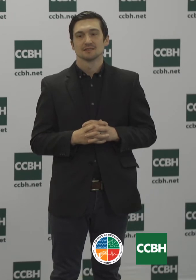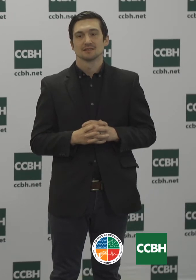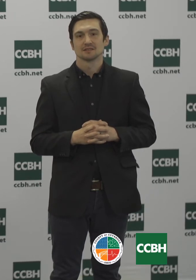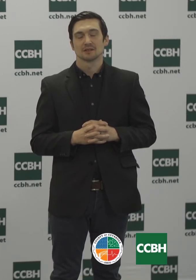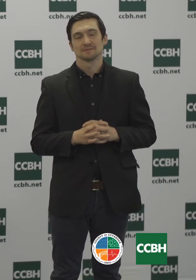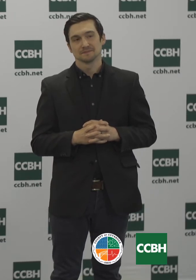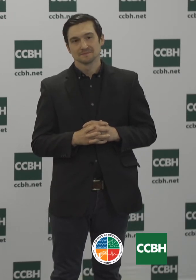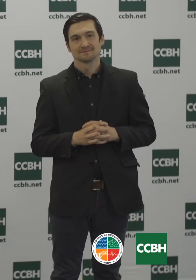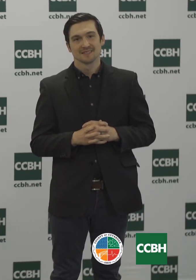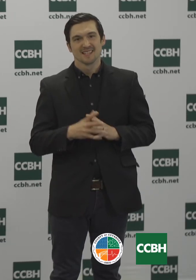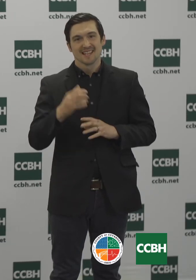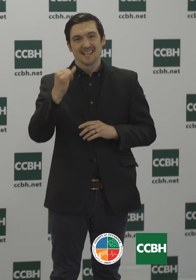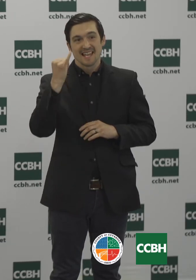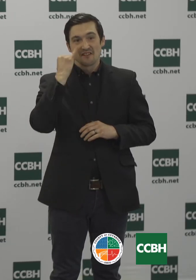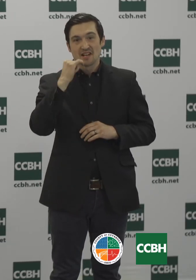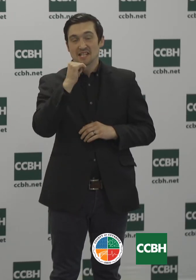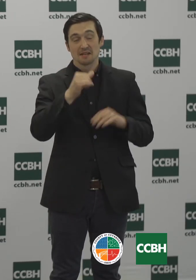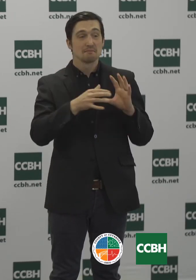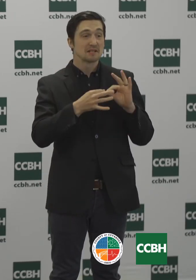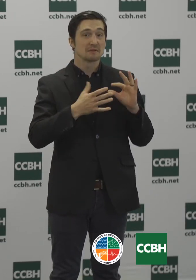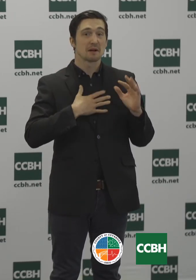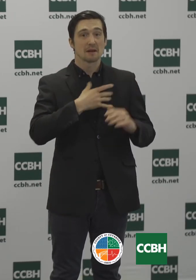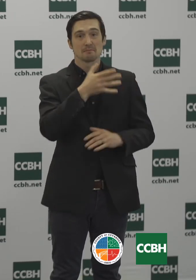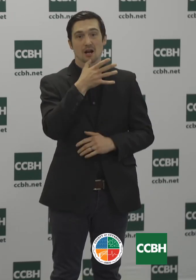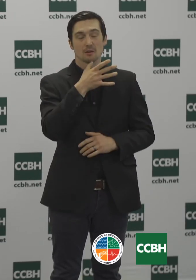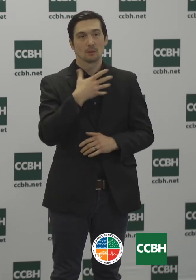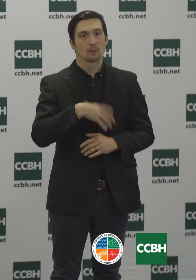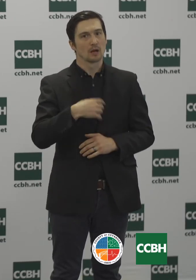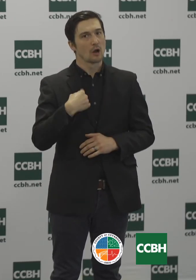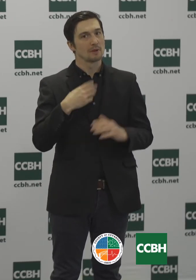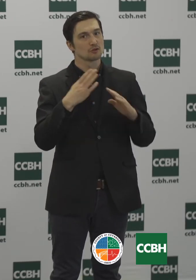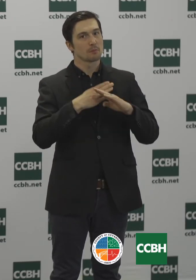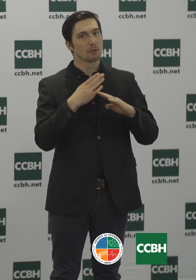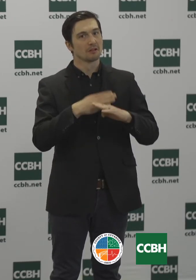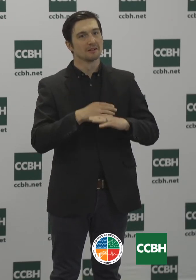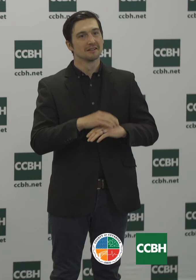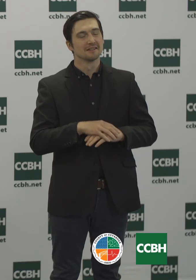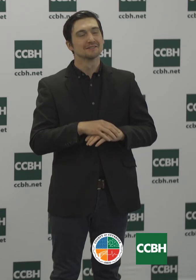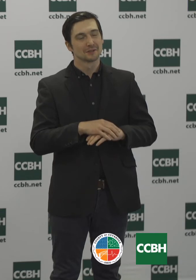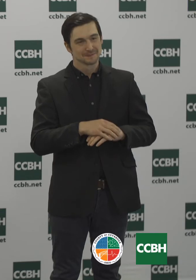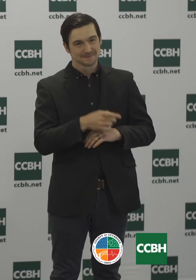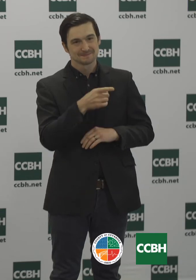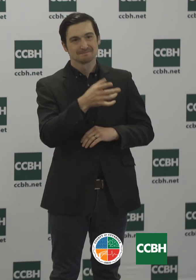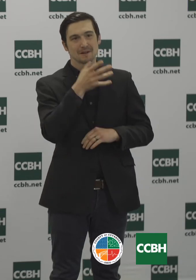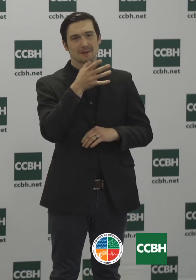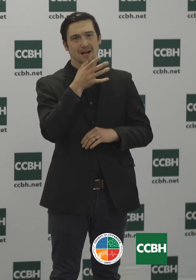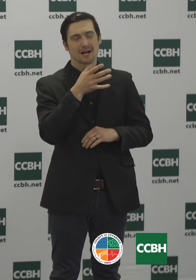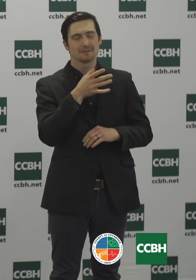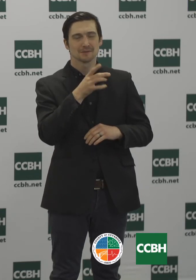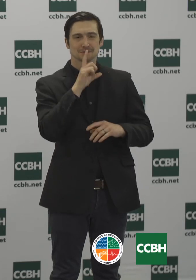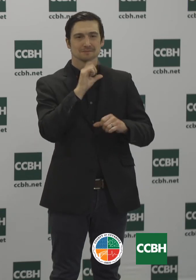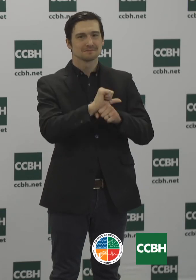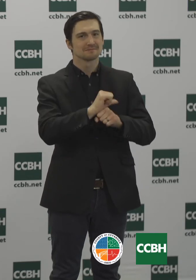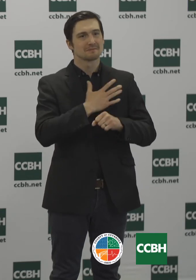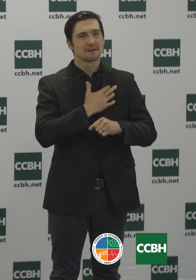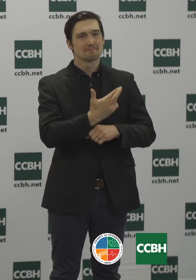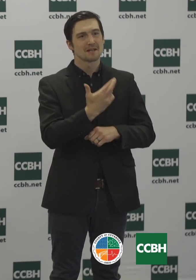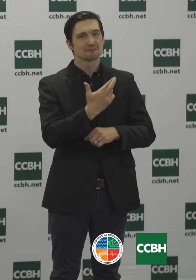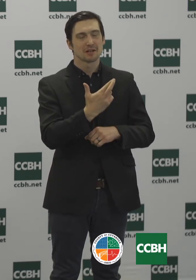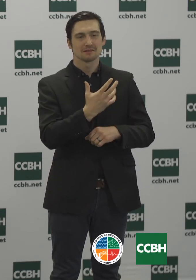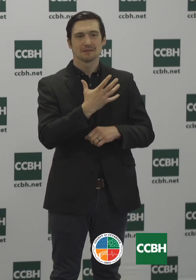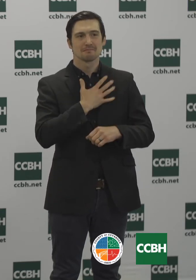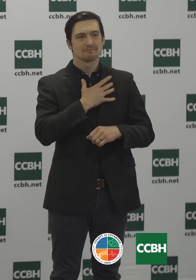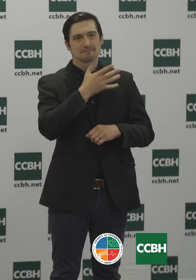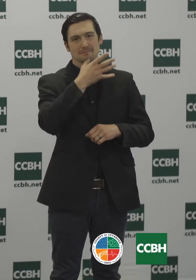mother. I think I would get in trouble at this point if I didn't mention her. But truly, she is my best friend, and my parents are